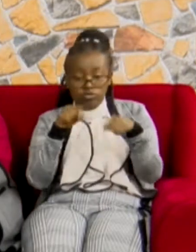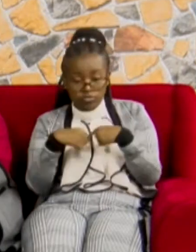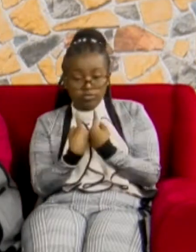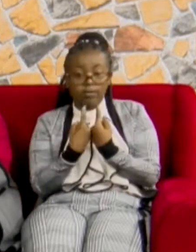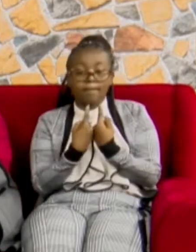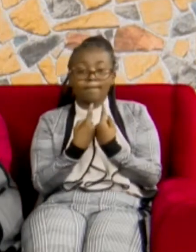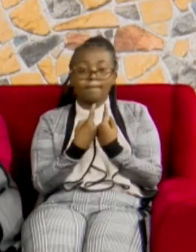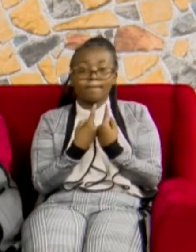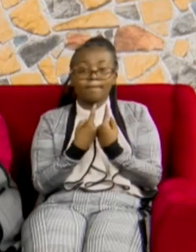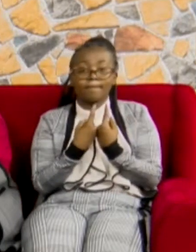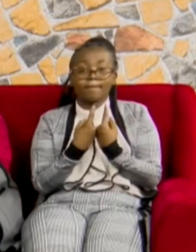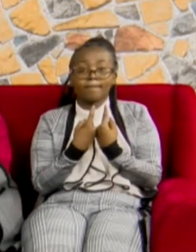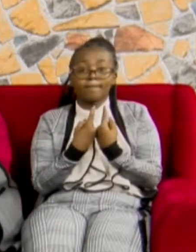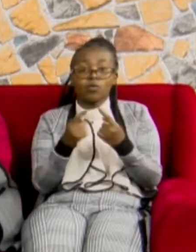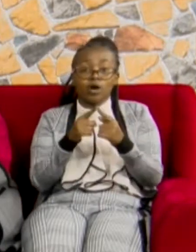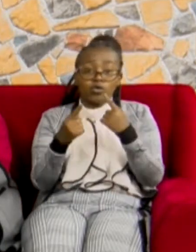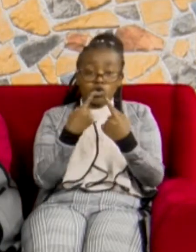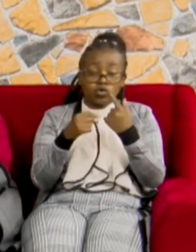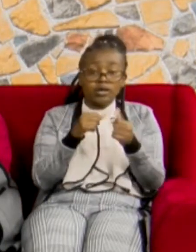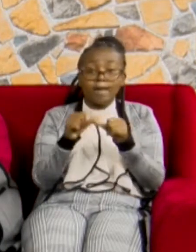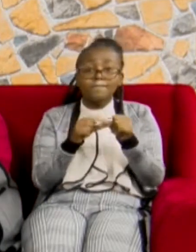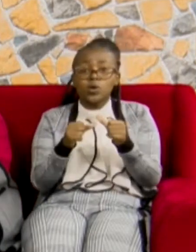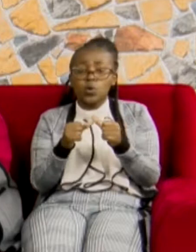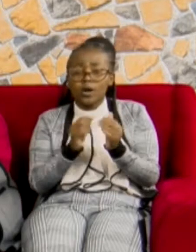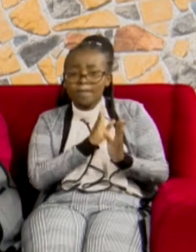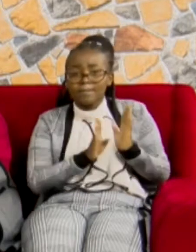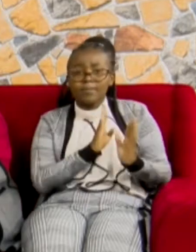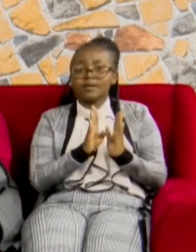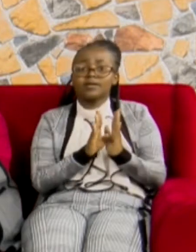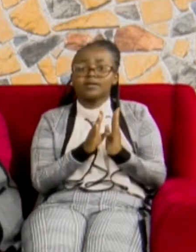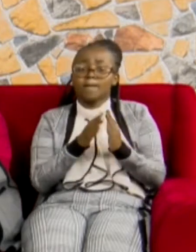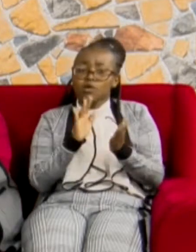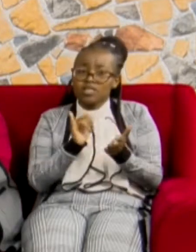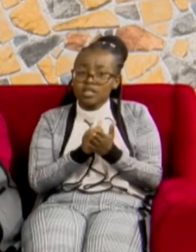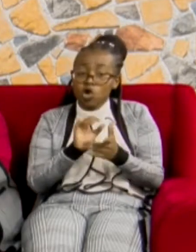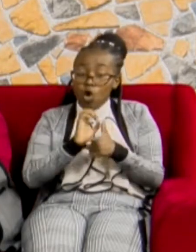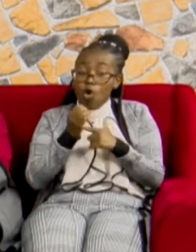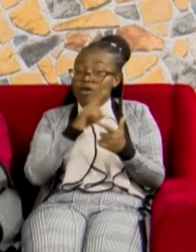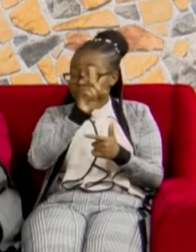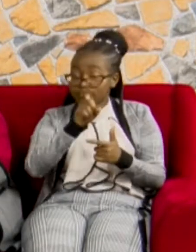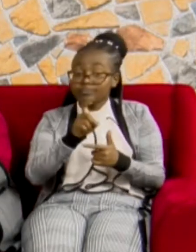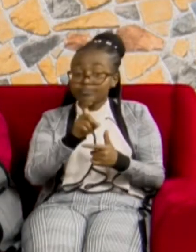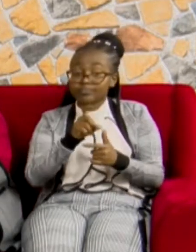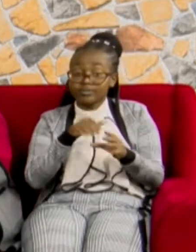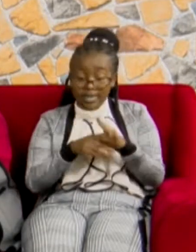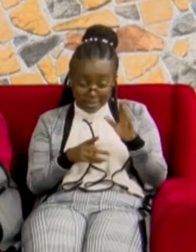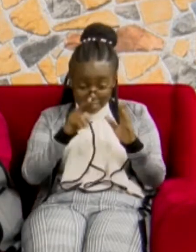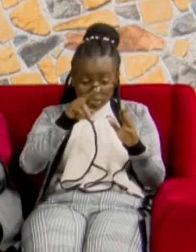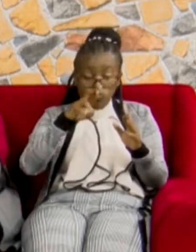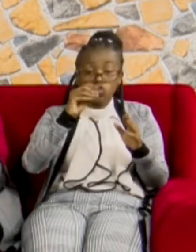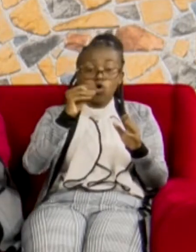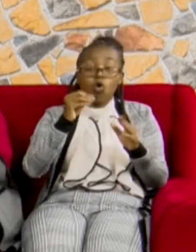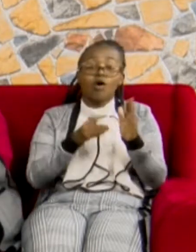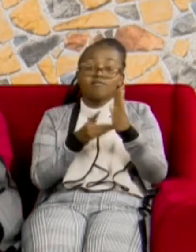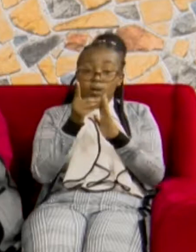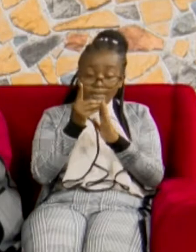himself. So when we're talking about behavior, is it that, or is it more than that? So like in terms of neurodevelopment, children